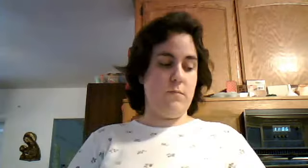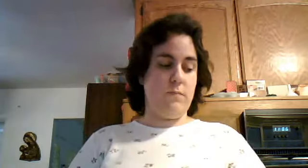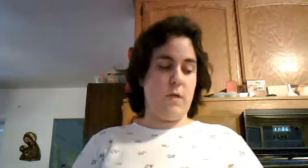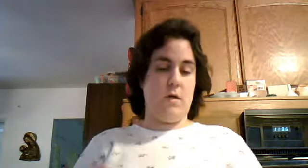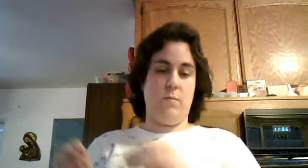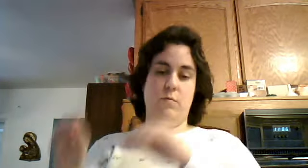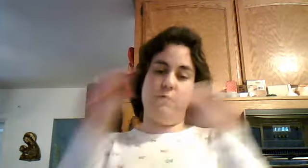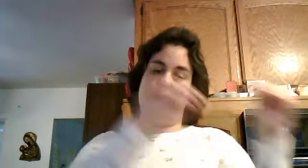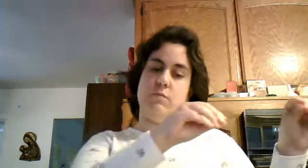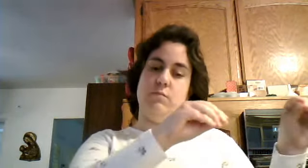Move to.